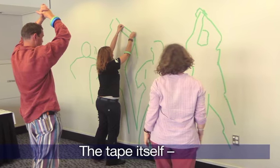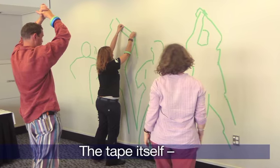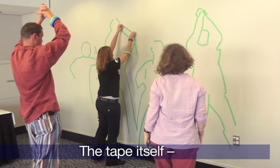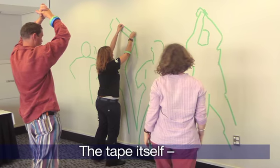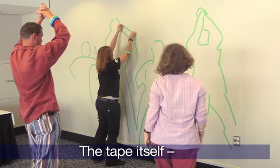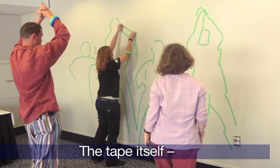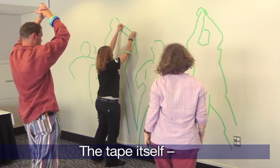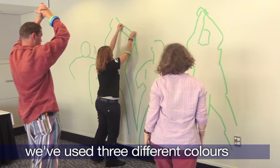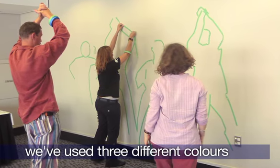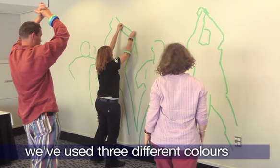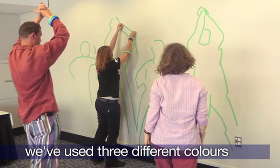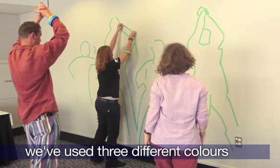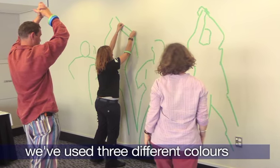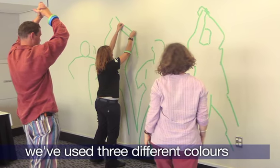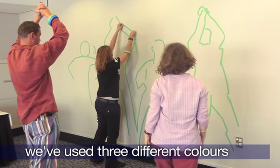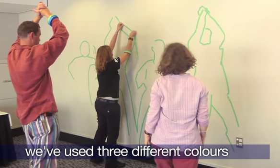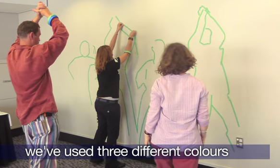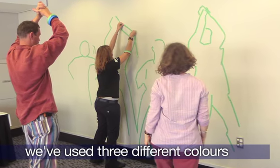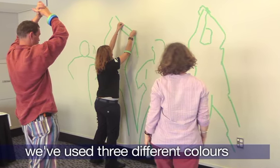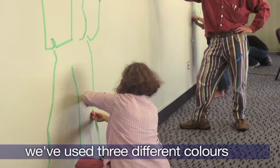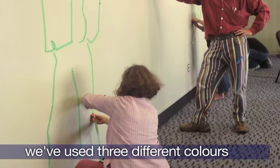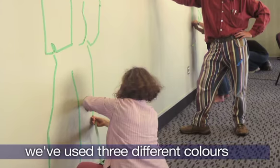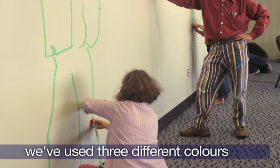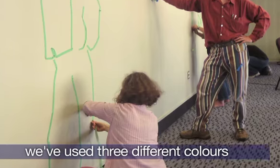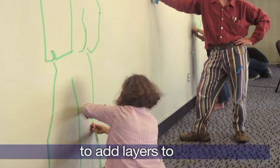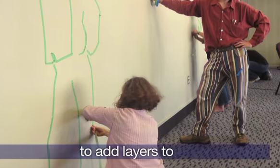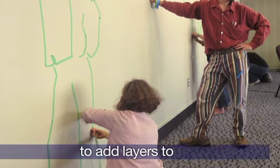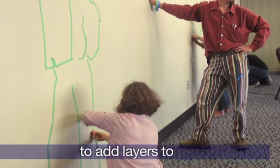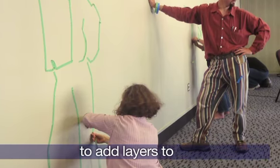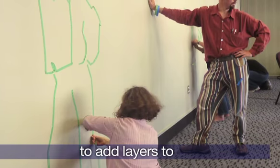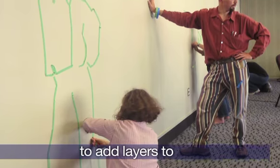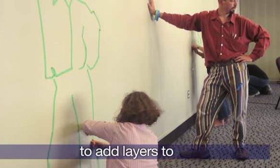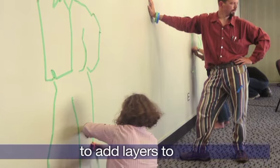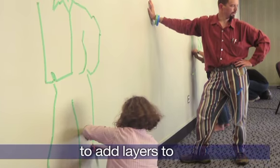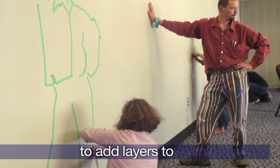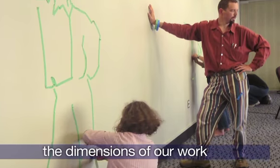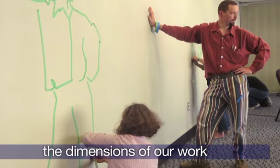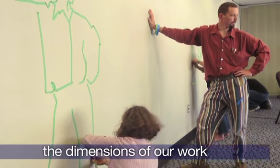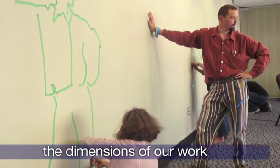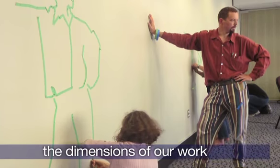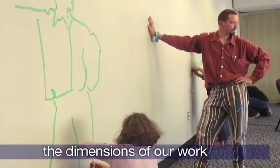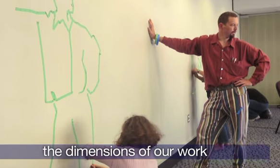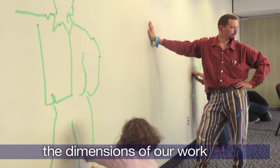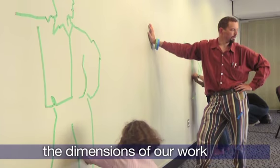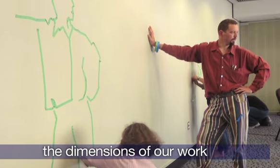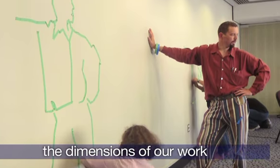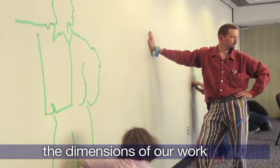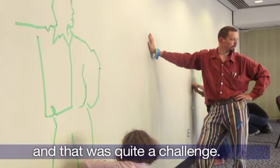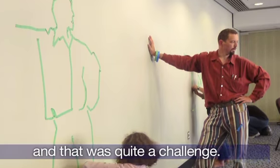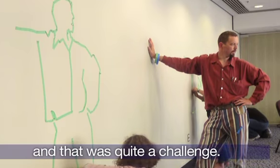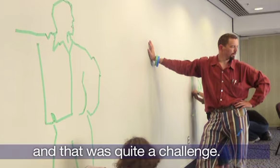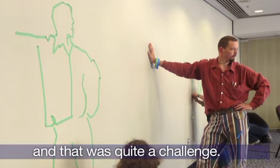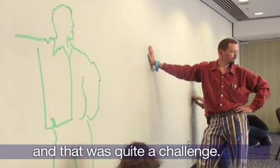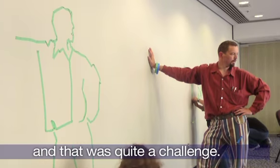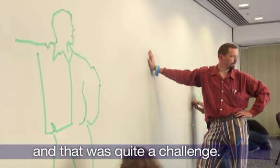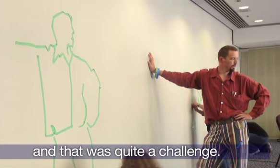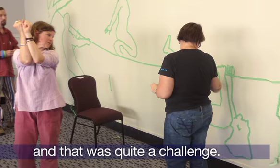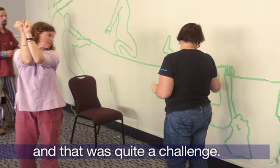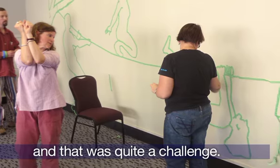The tape itself, we had used three different colours to add layers to the dimensions of our work. And that was quite a challenge, so